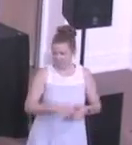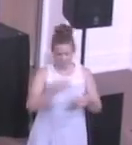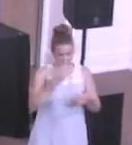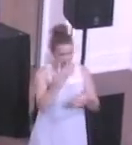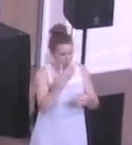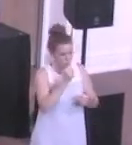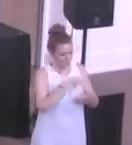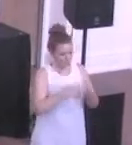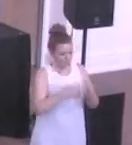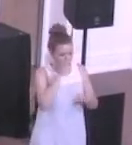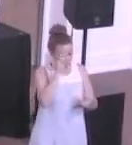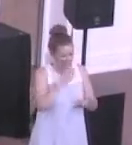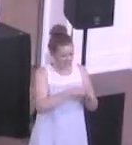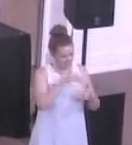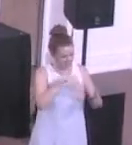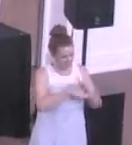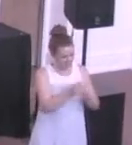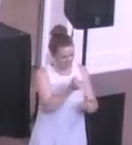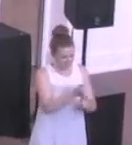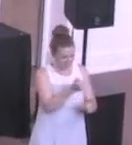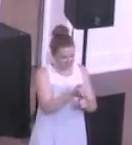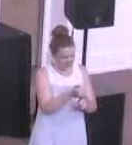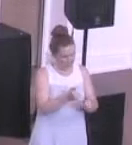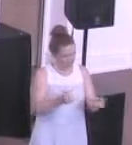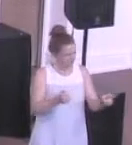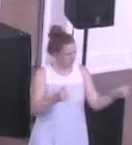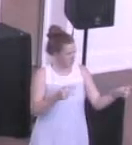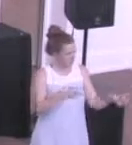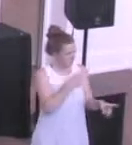What? You're all very argumentative, aren't you?